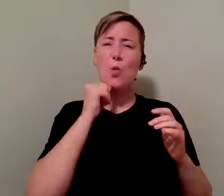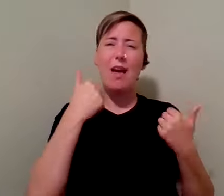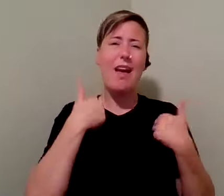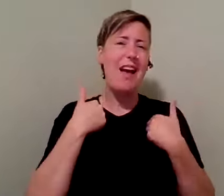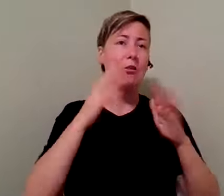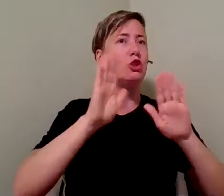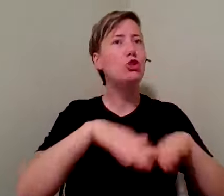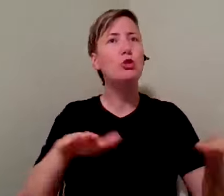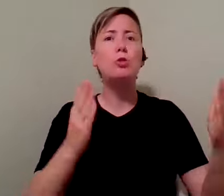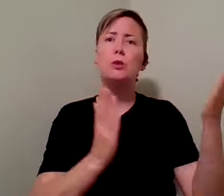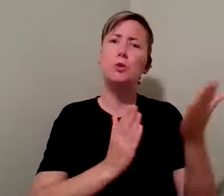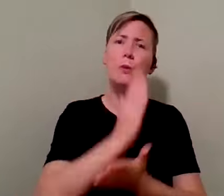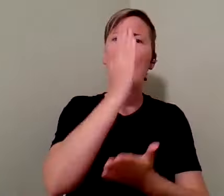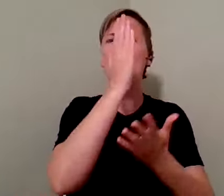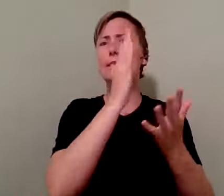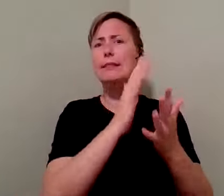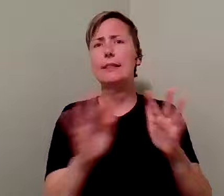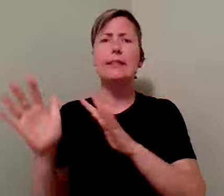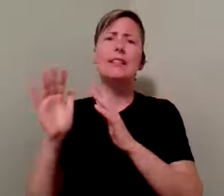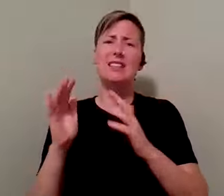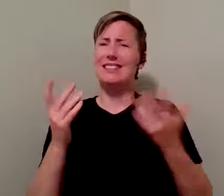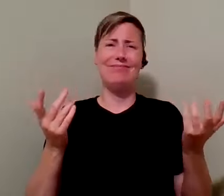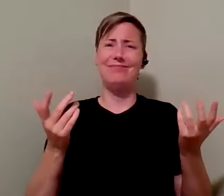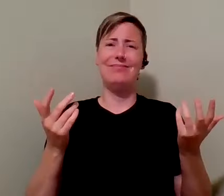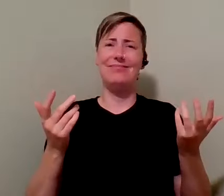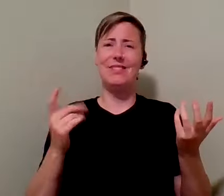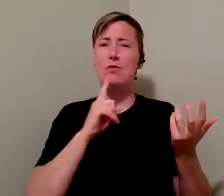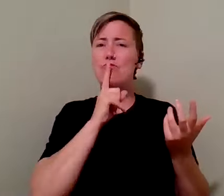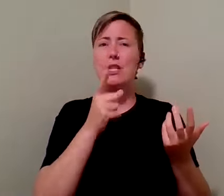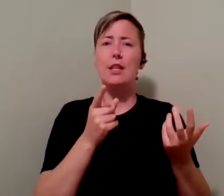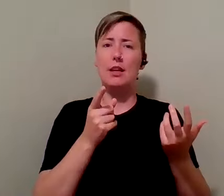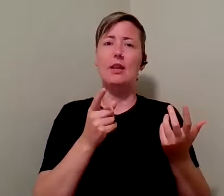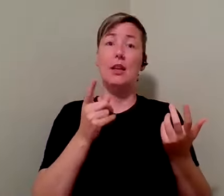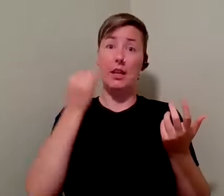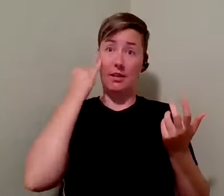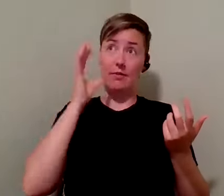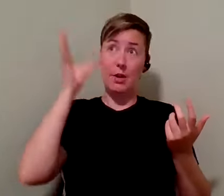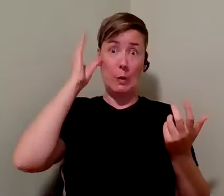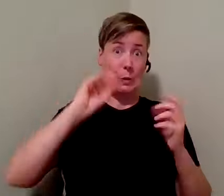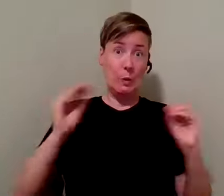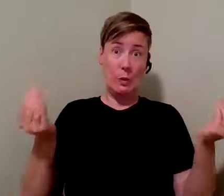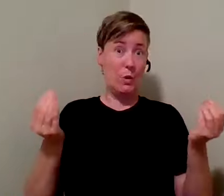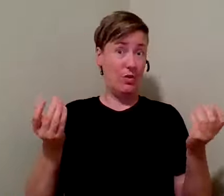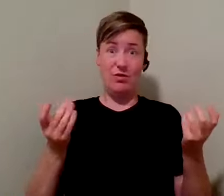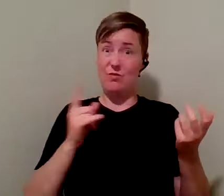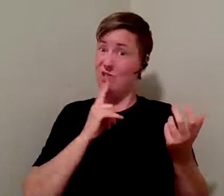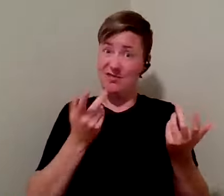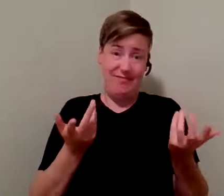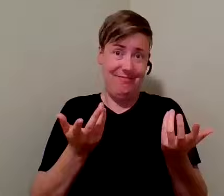that. You're basically living as a guest of your parents, and so you're bloody well going to do whatever they tell you to do, or